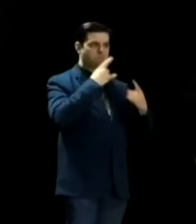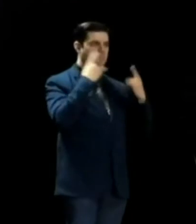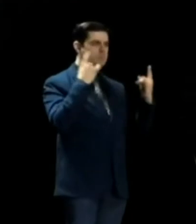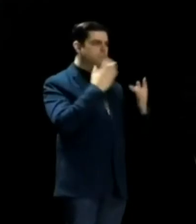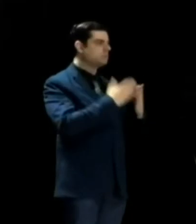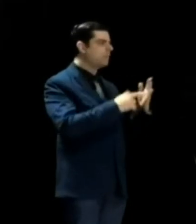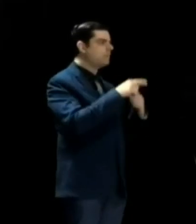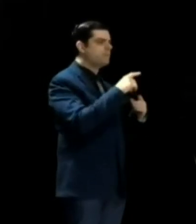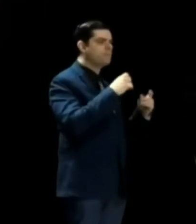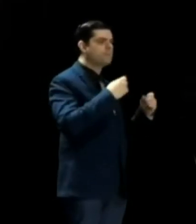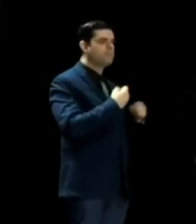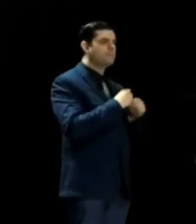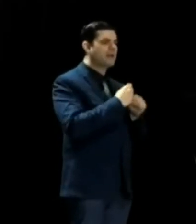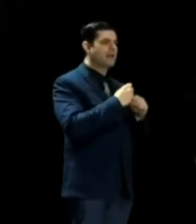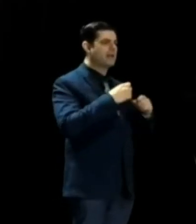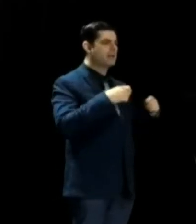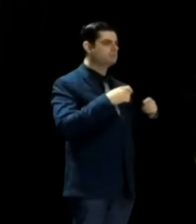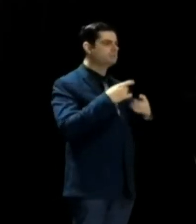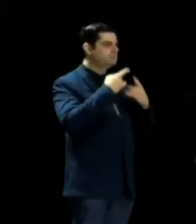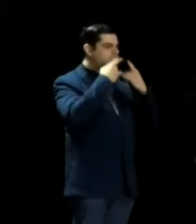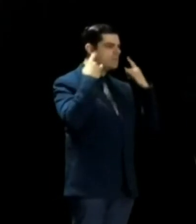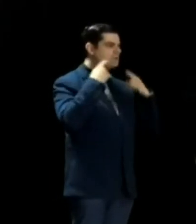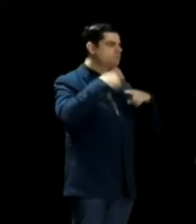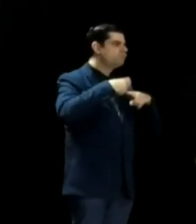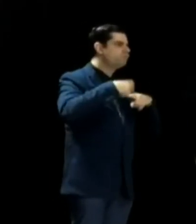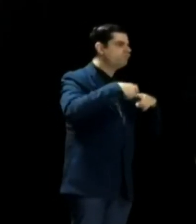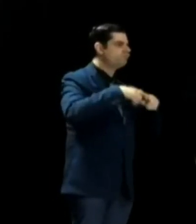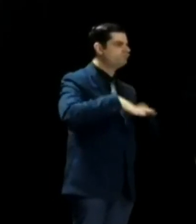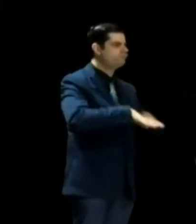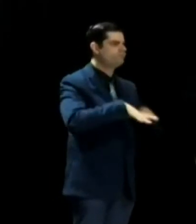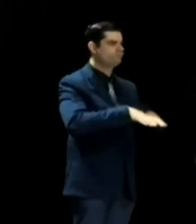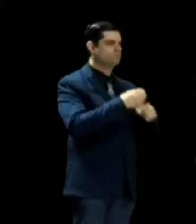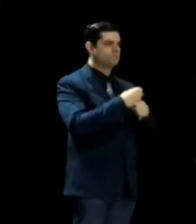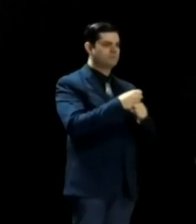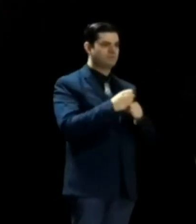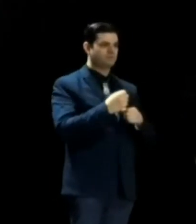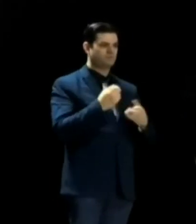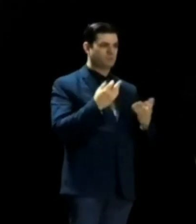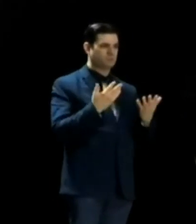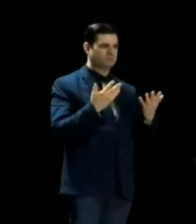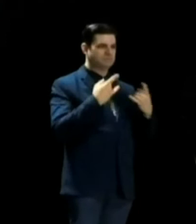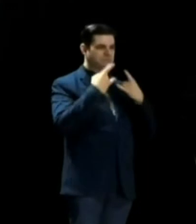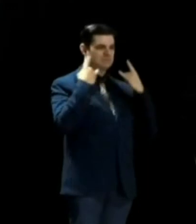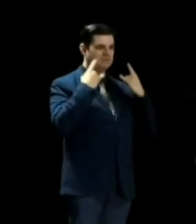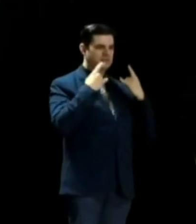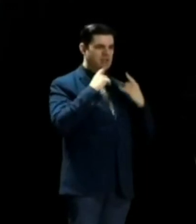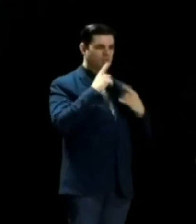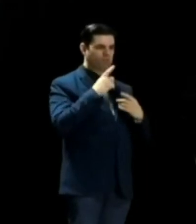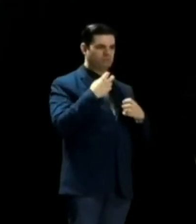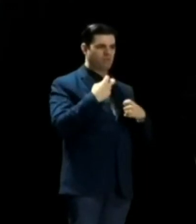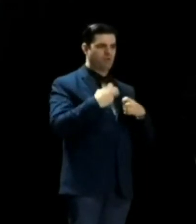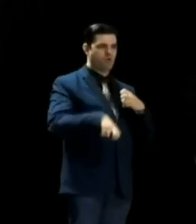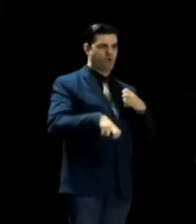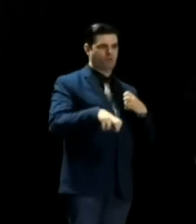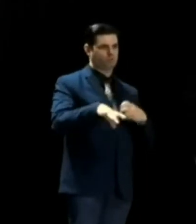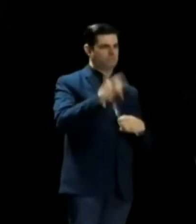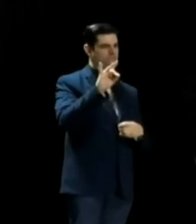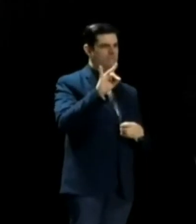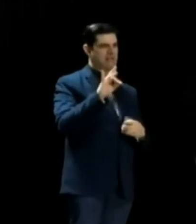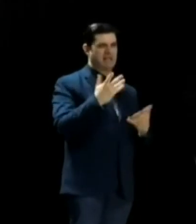very hard to buy in mass quantities. We have looked at trying to buy lots of